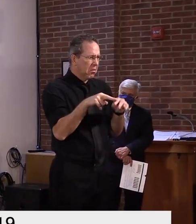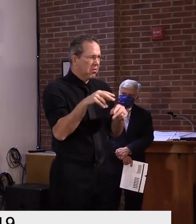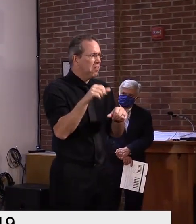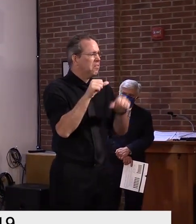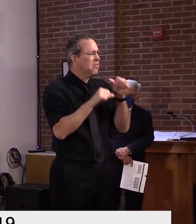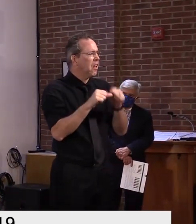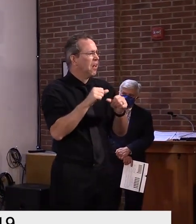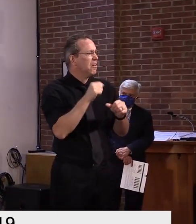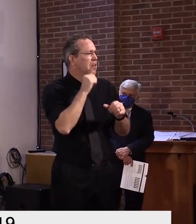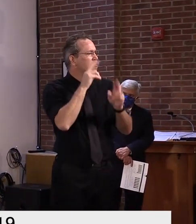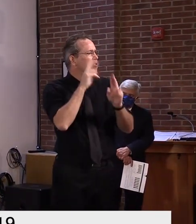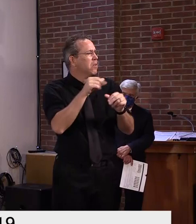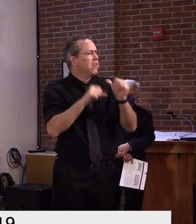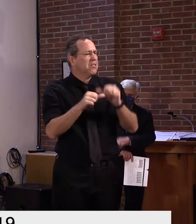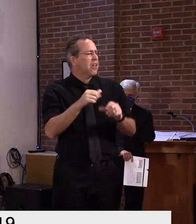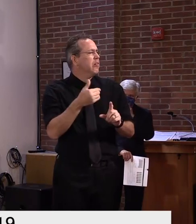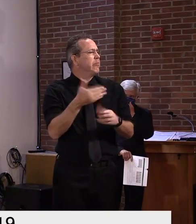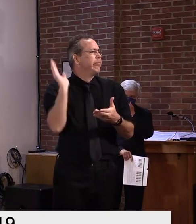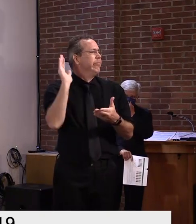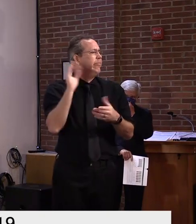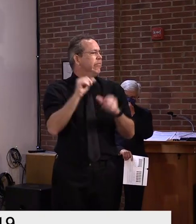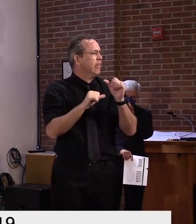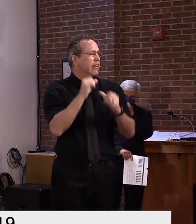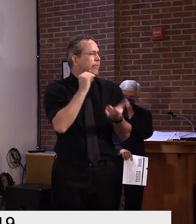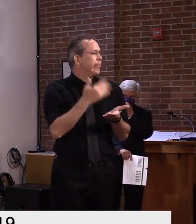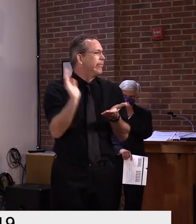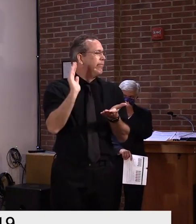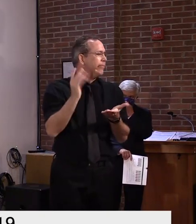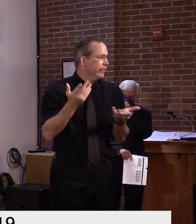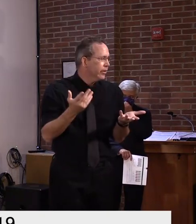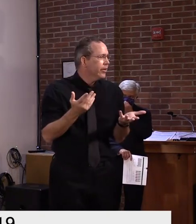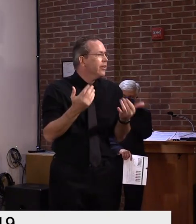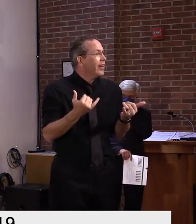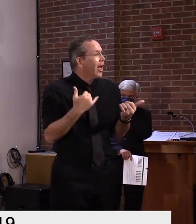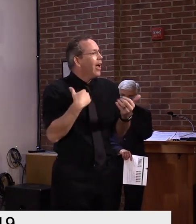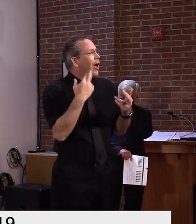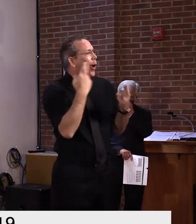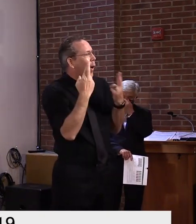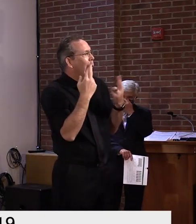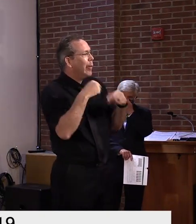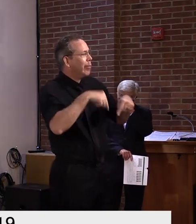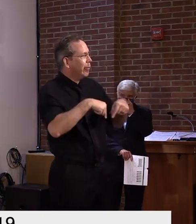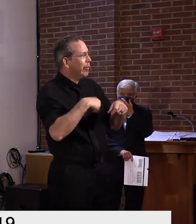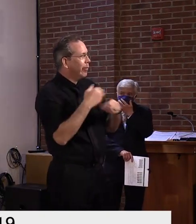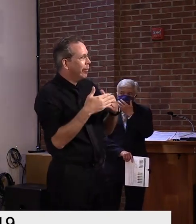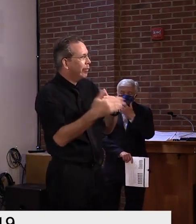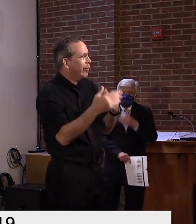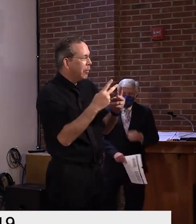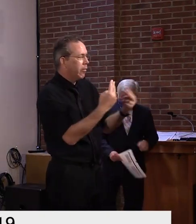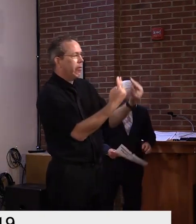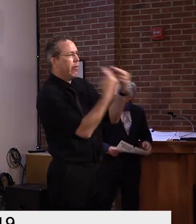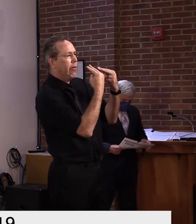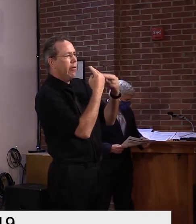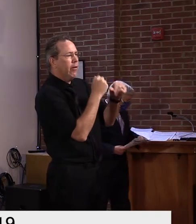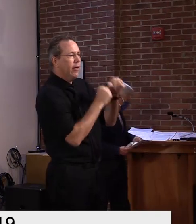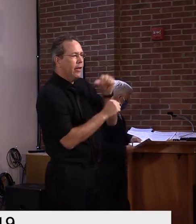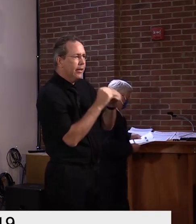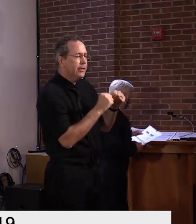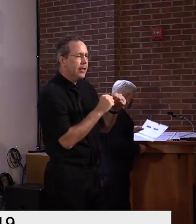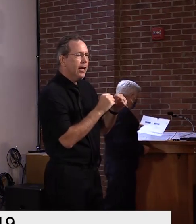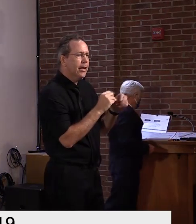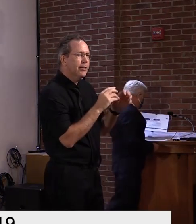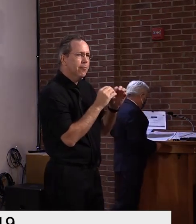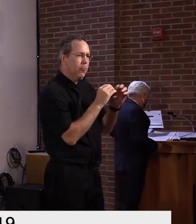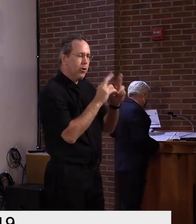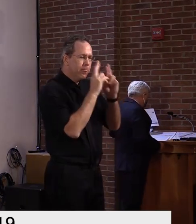is a greater appreciation and respect for science, kind of getting back to the way things once were. With our regard to